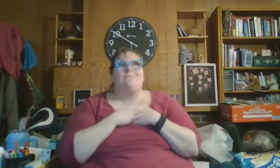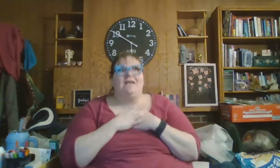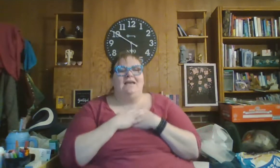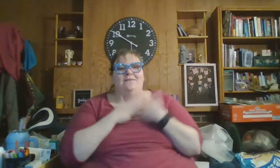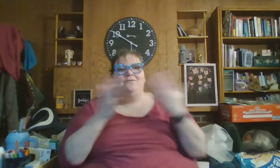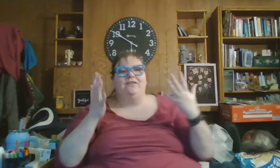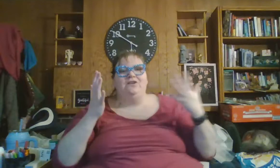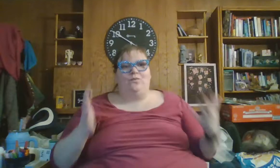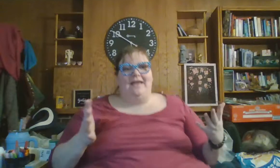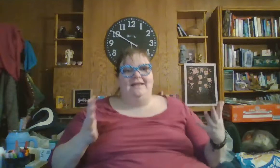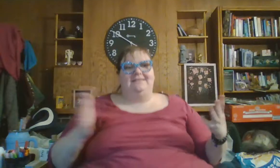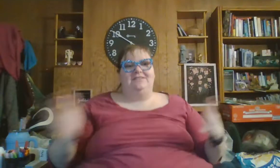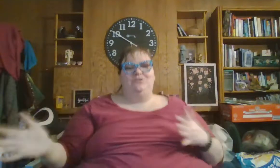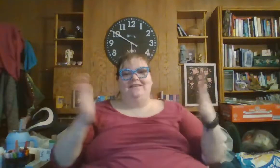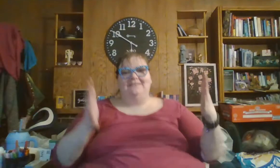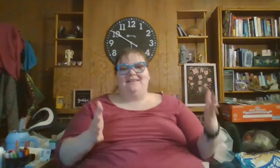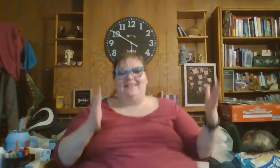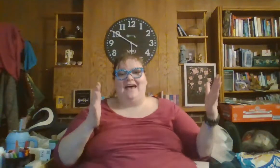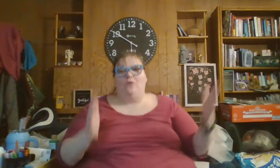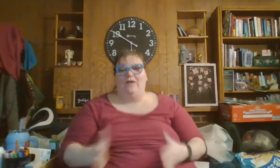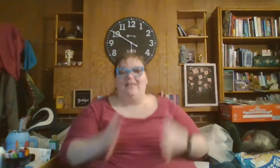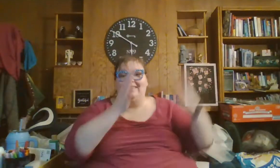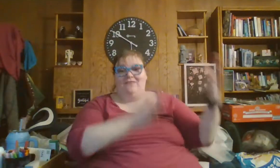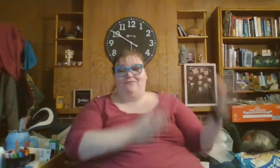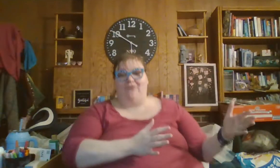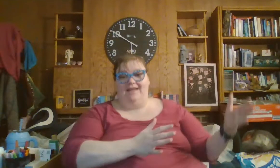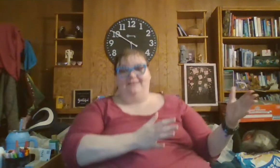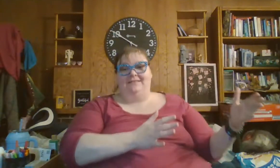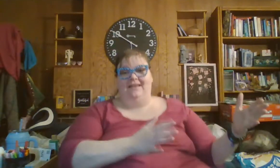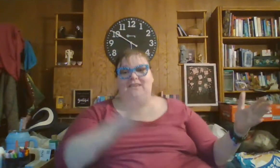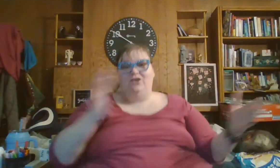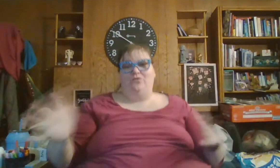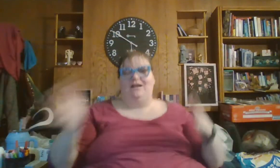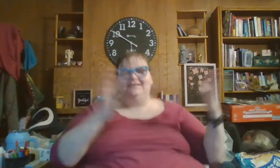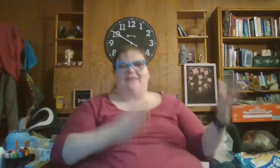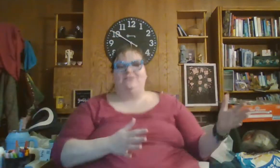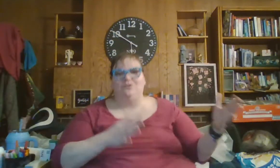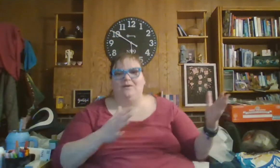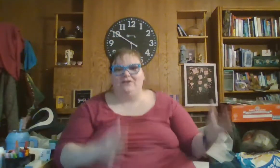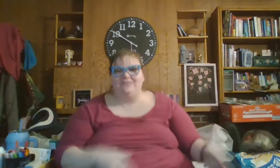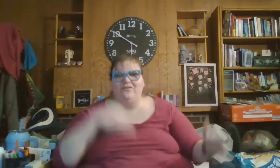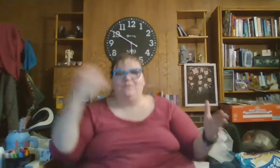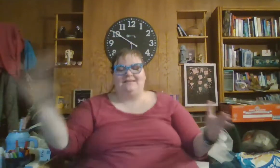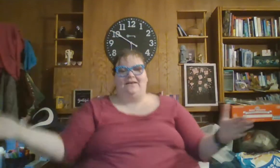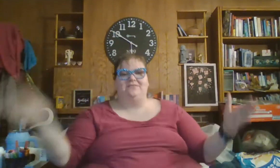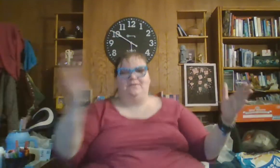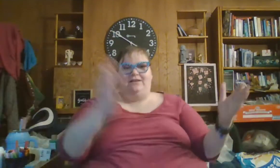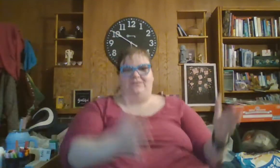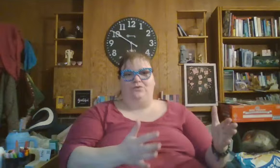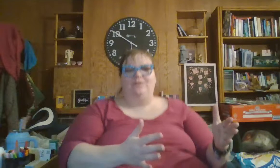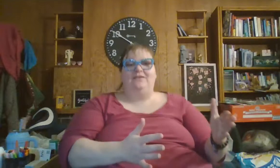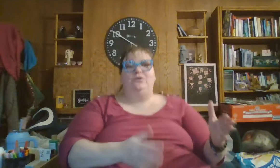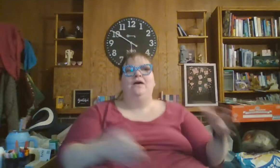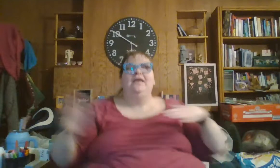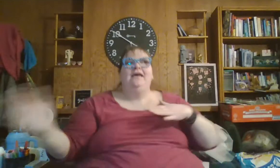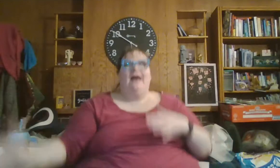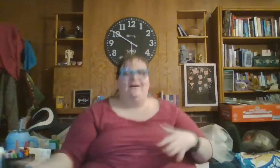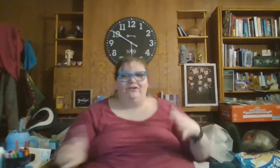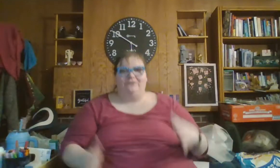it can be really great to do things like that with a friend, not to have to do it by yourself, but to have somebody else do it with you, have a good